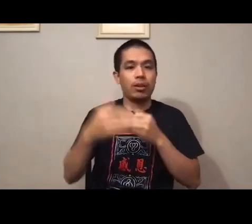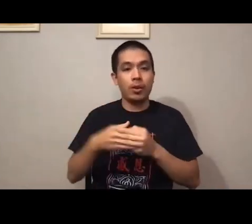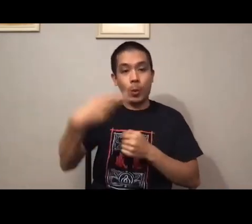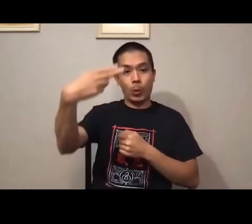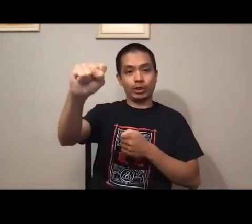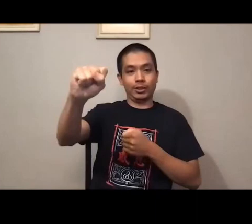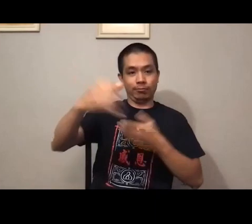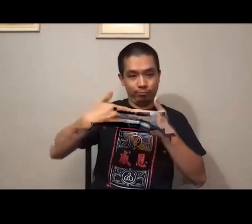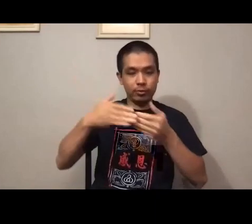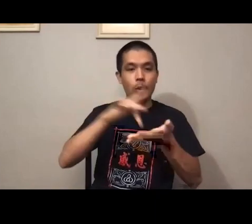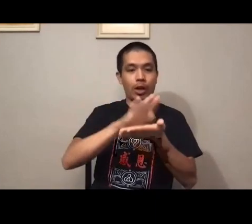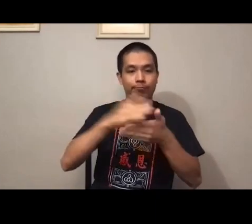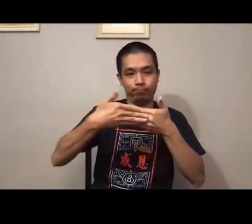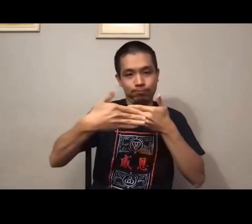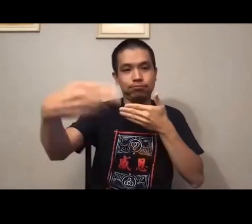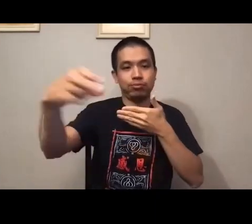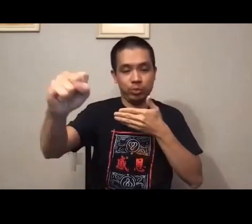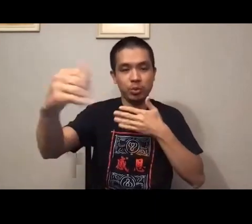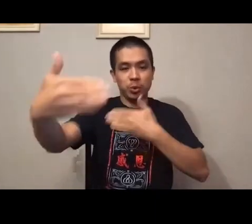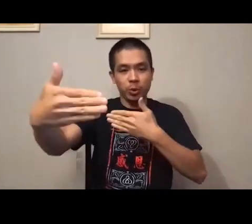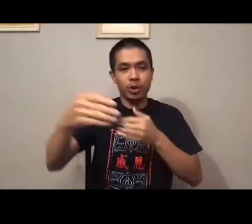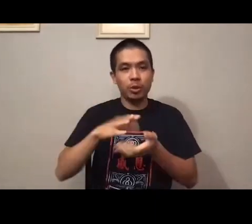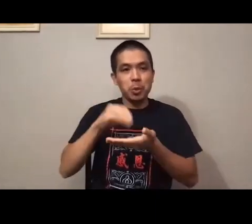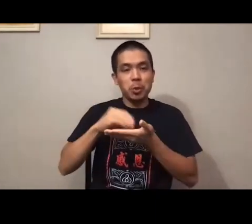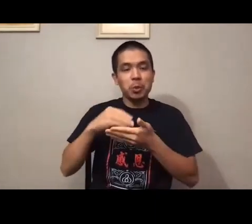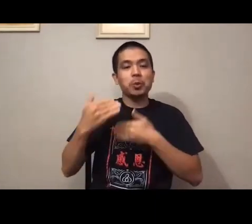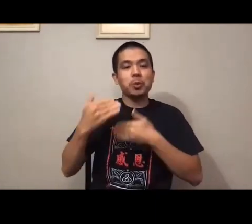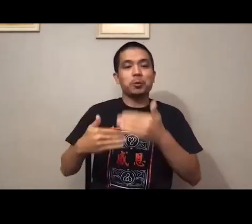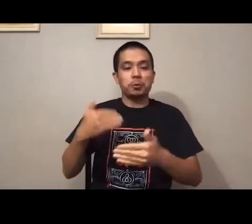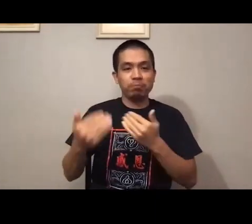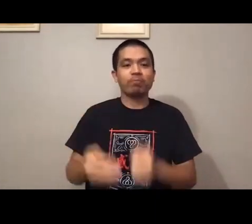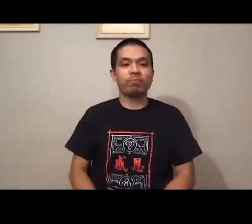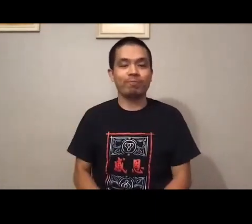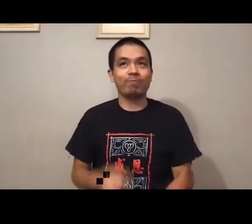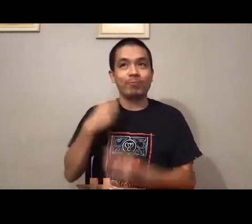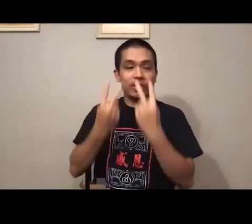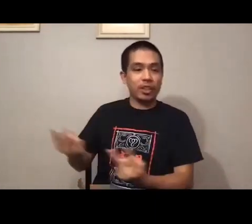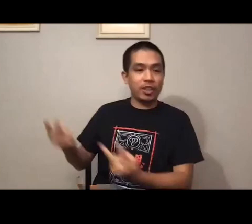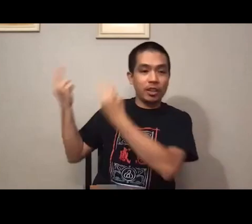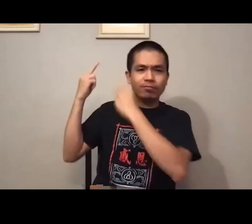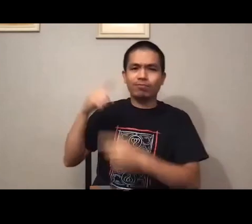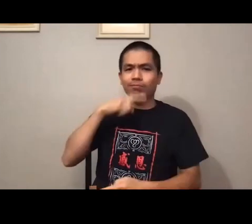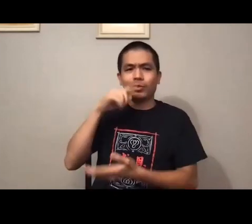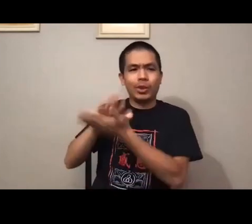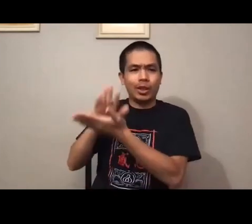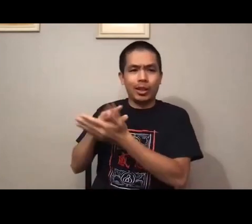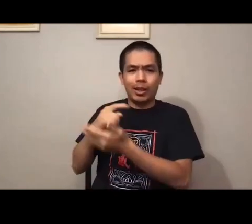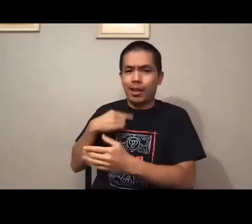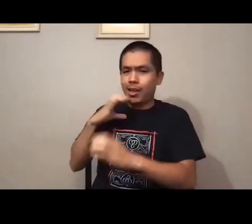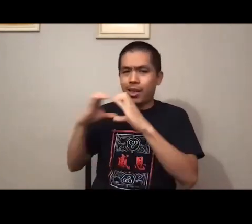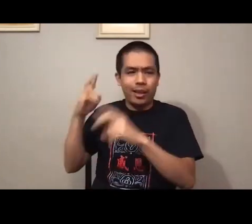me to understand going forward. So that was middle school. And I went into high